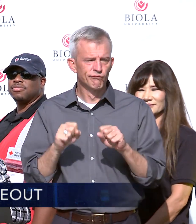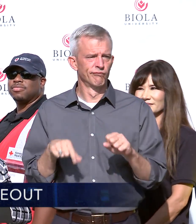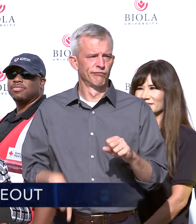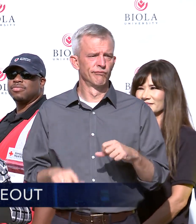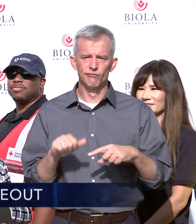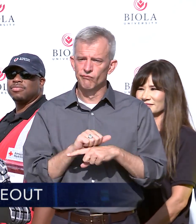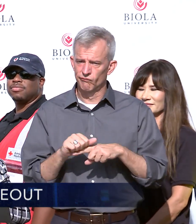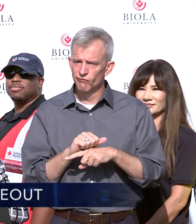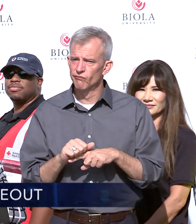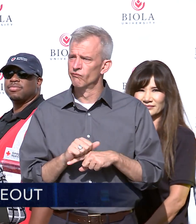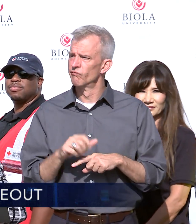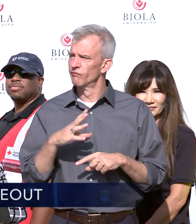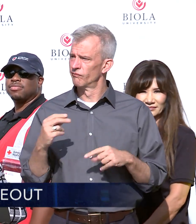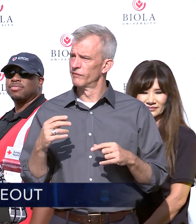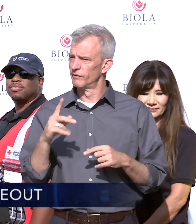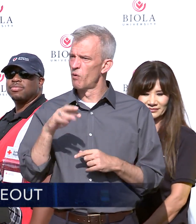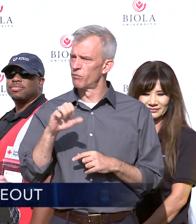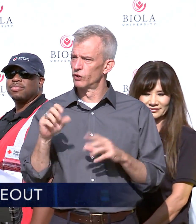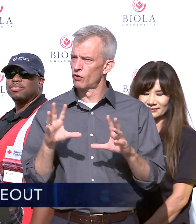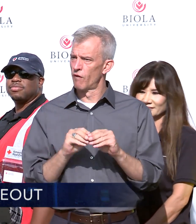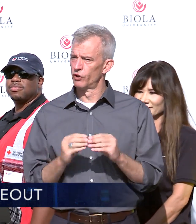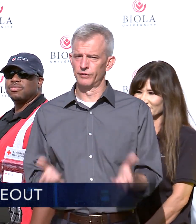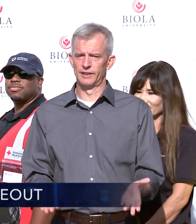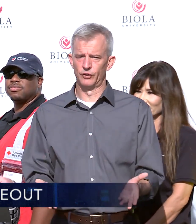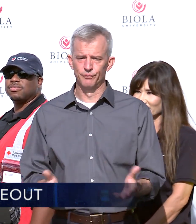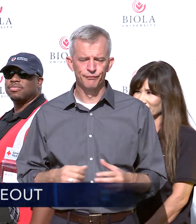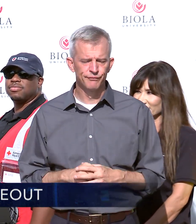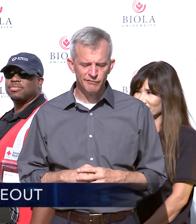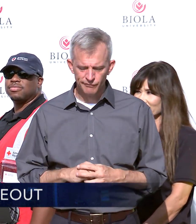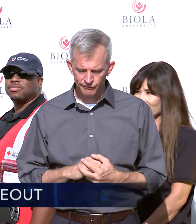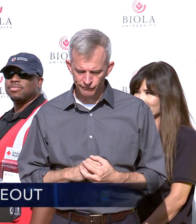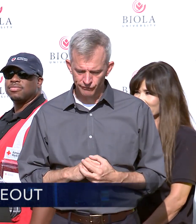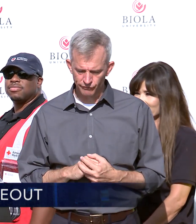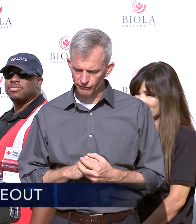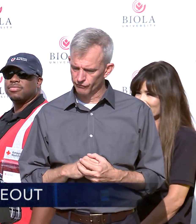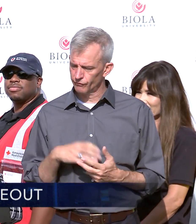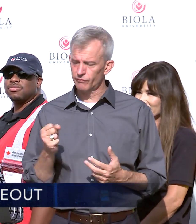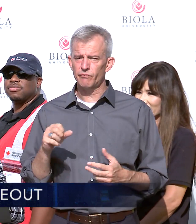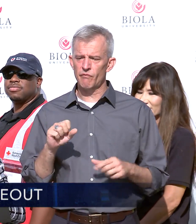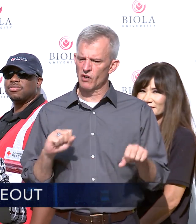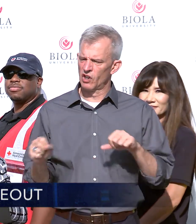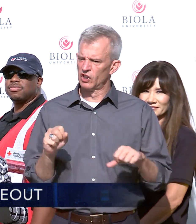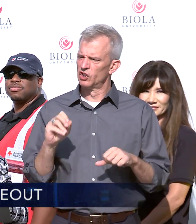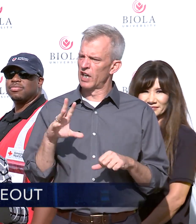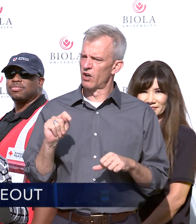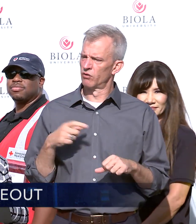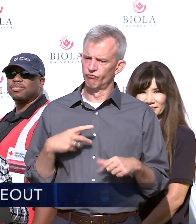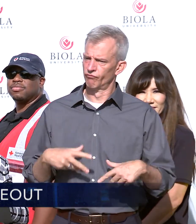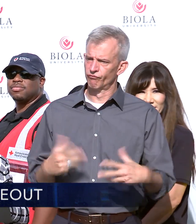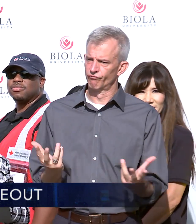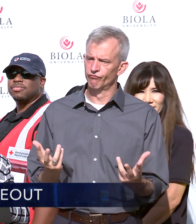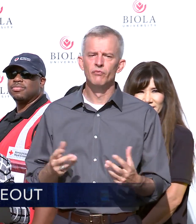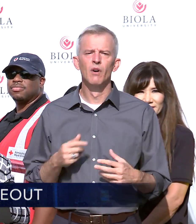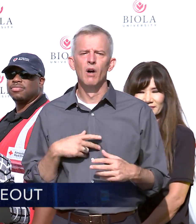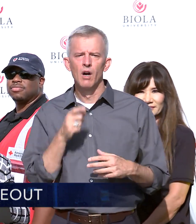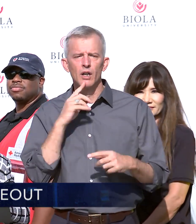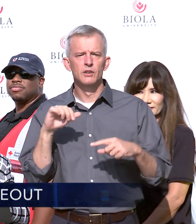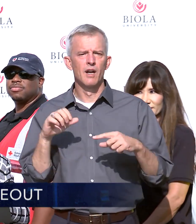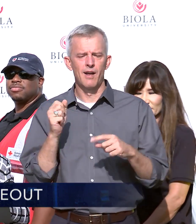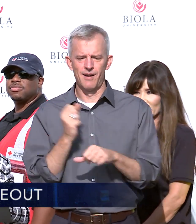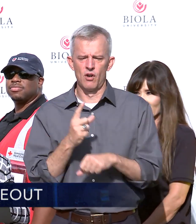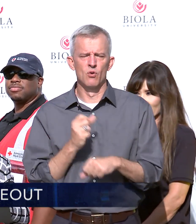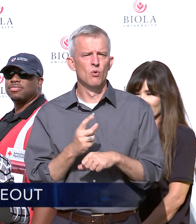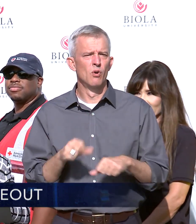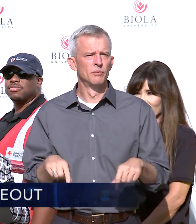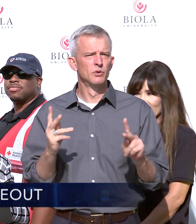the media event here at Biola University. And so, what is ShakeOut? ShakeOut Drill is an annual